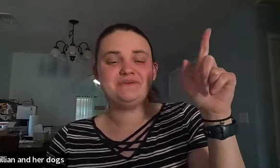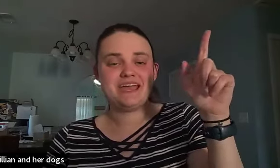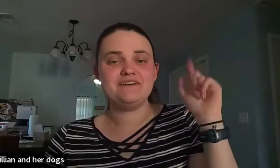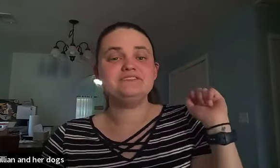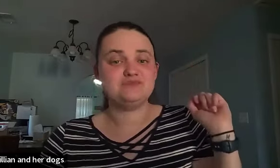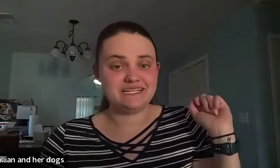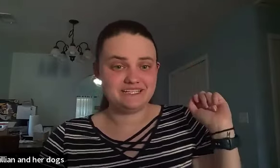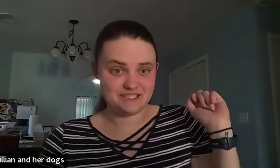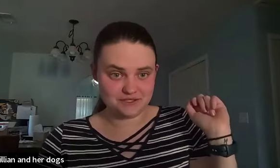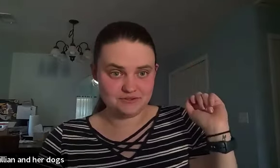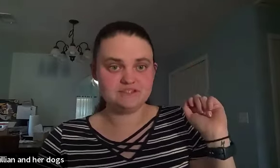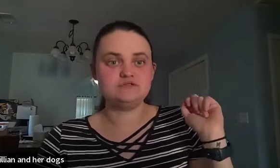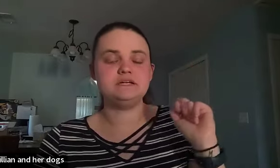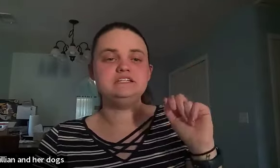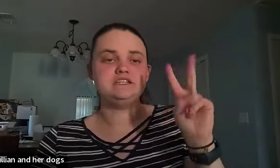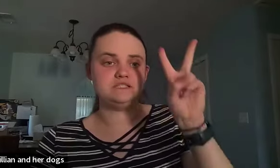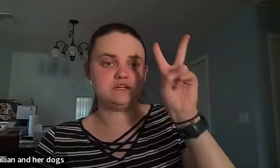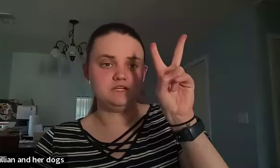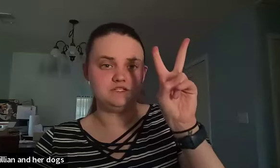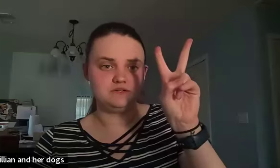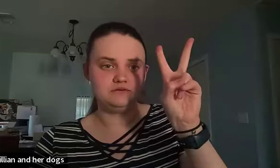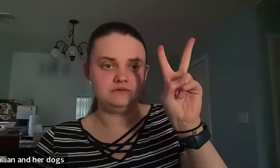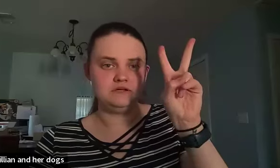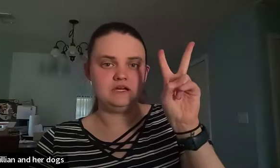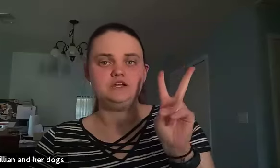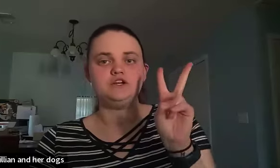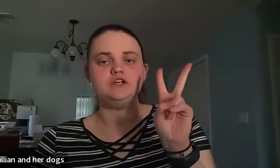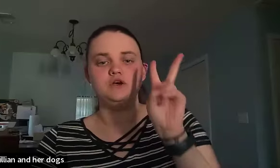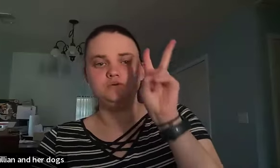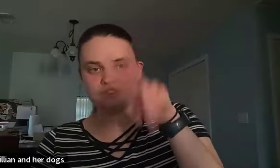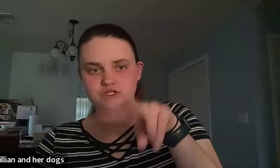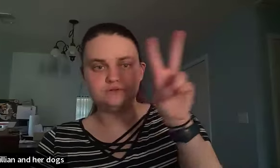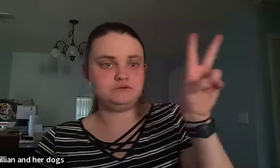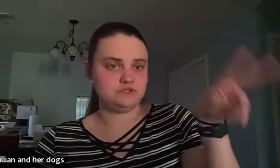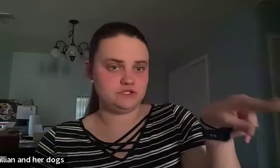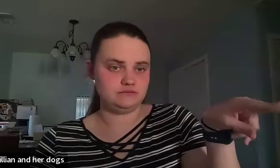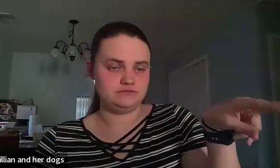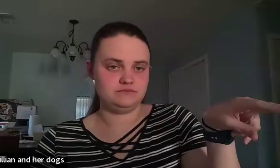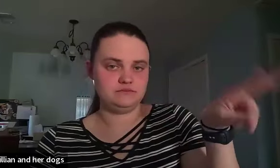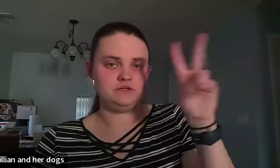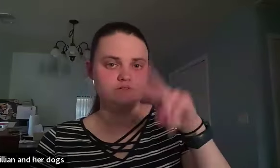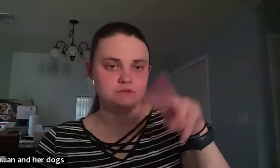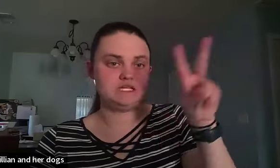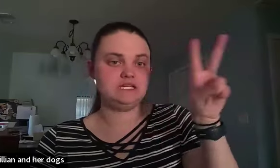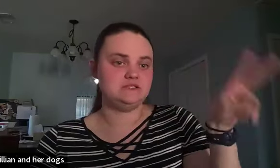Then we have 22. 22 is going to be a 2, and you're going to go 2, 2.